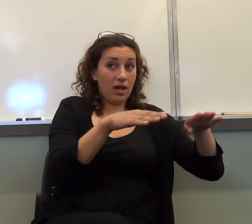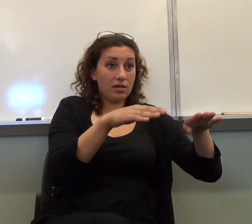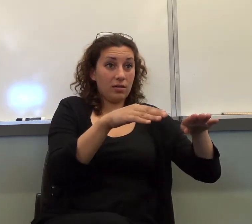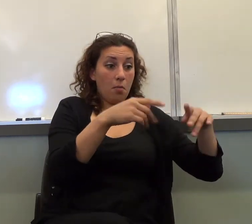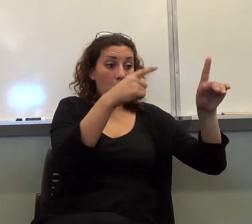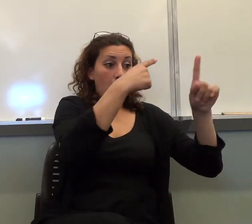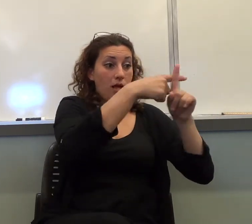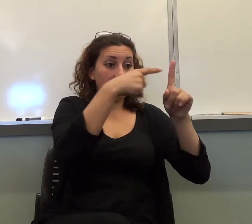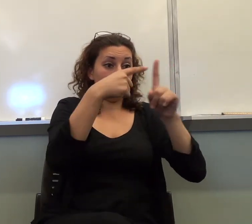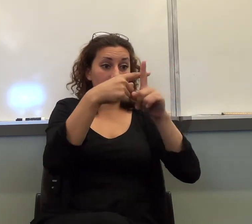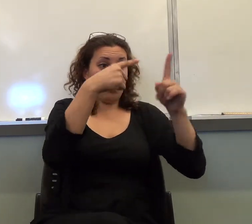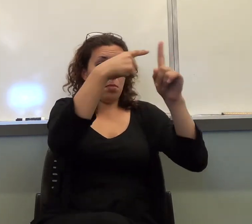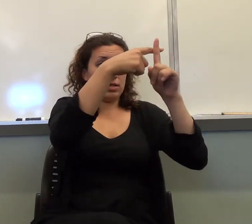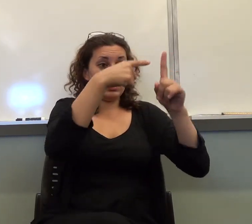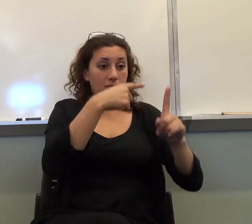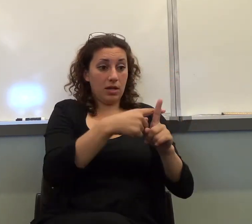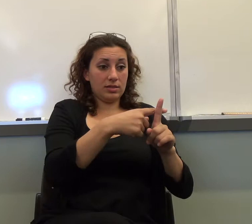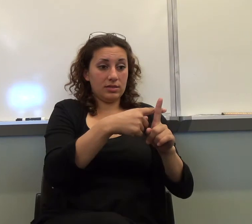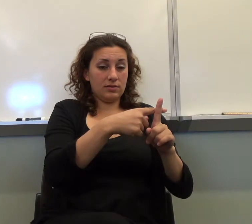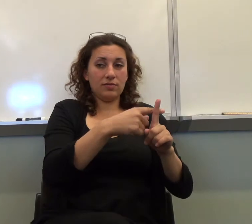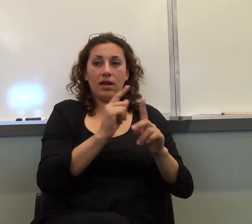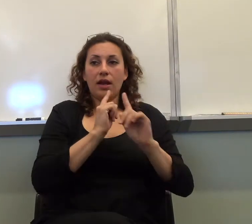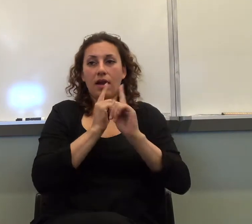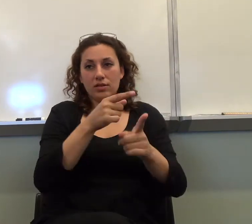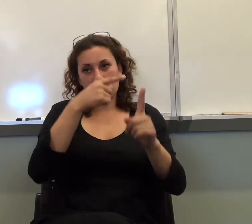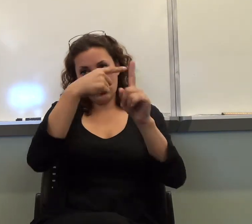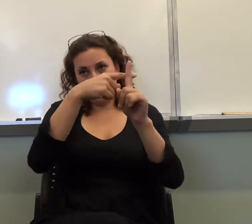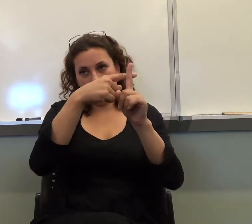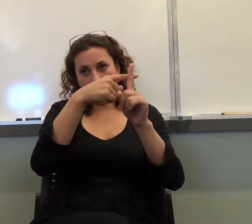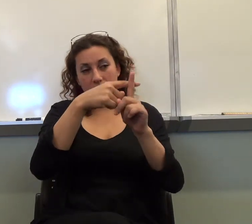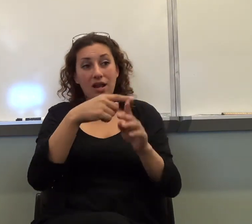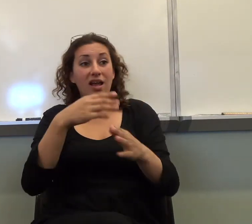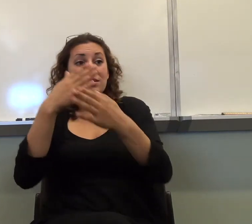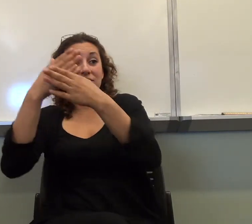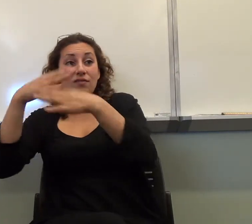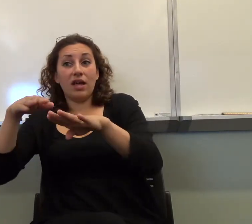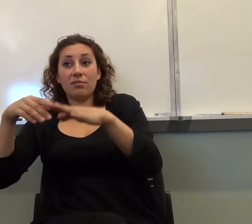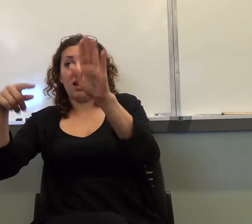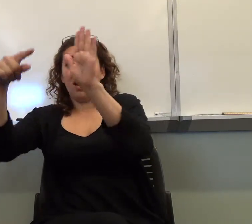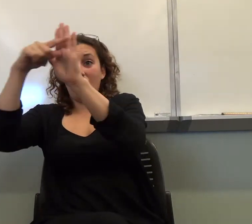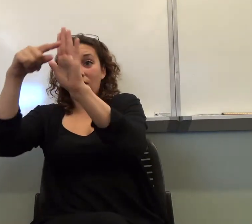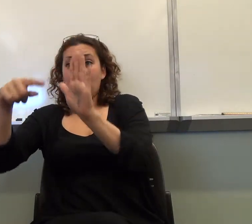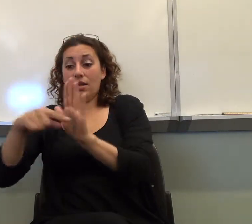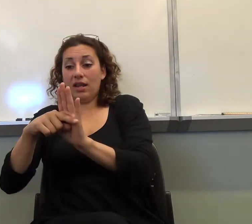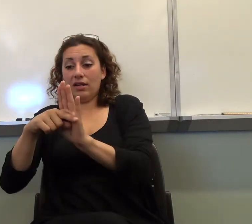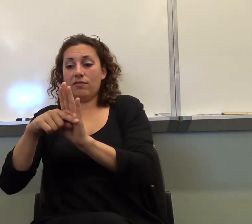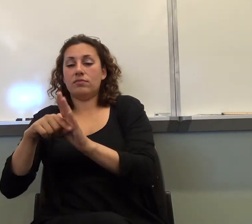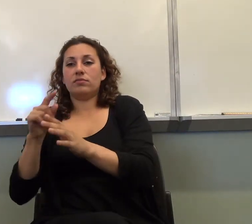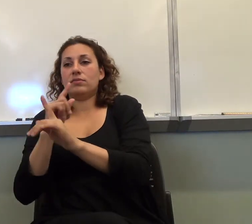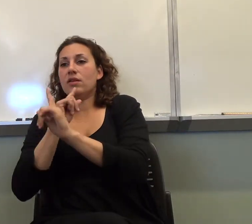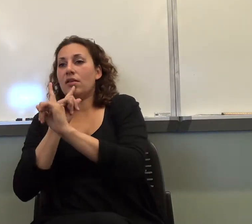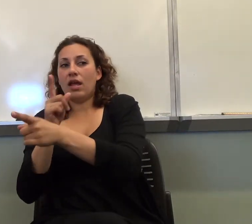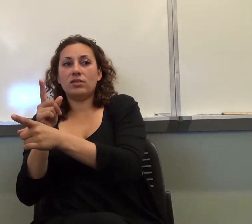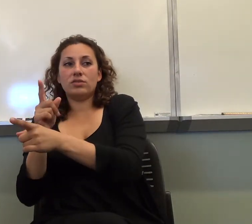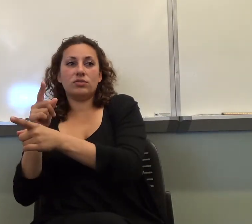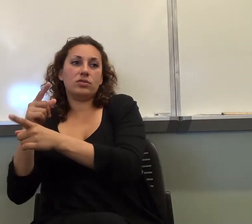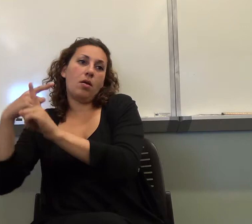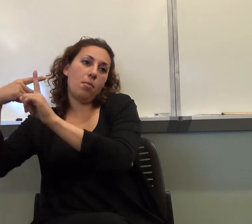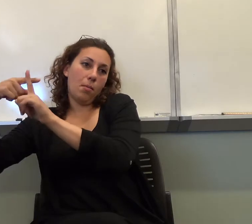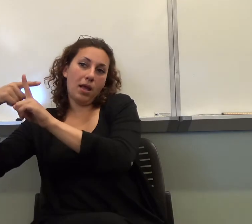signs, you always end up with positive. If you're dividing two negative signs, you always end up with a positive. Same thing. The only time